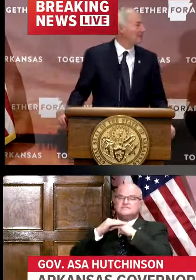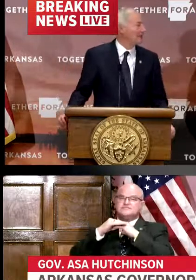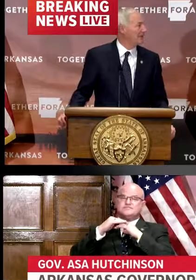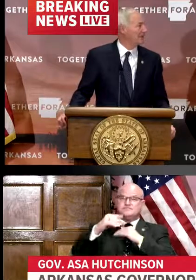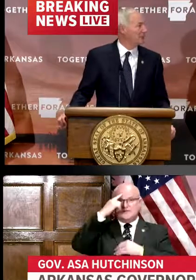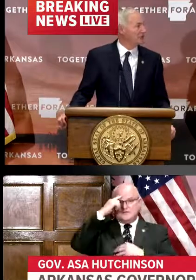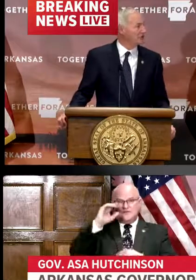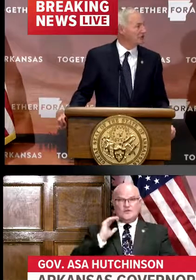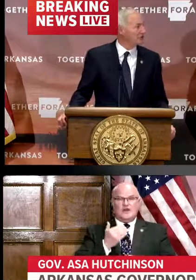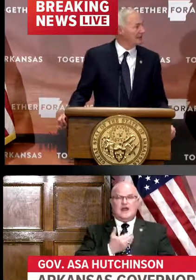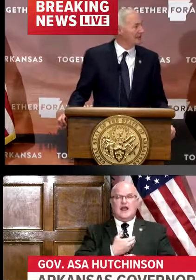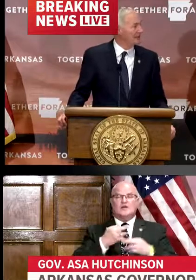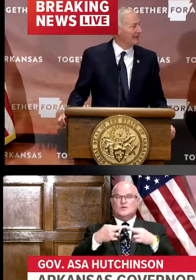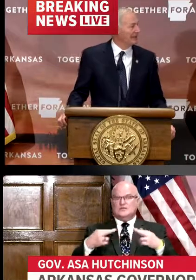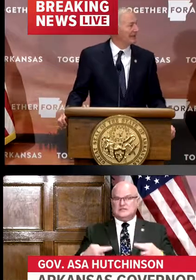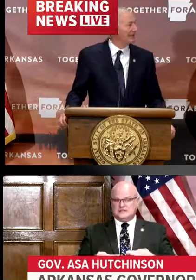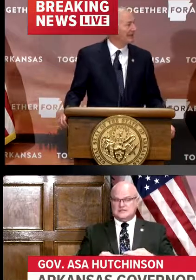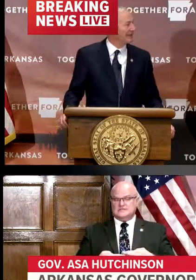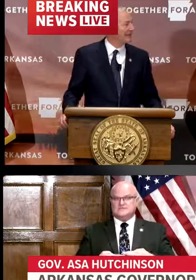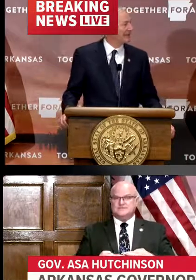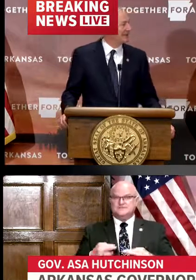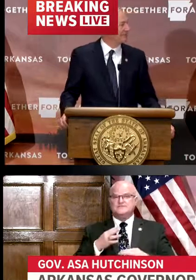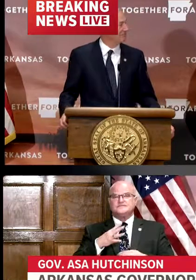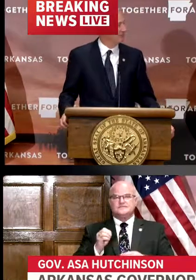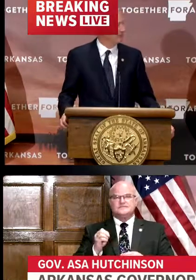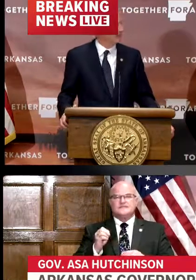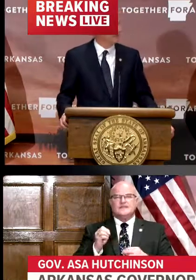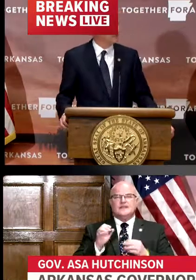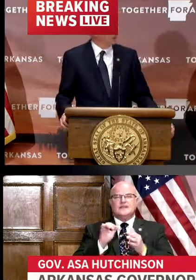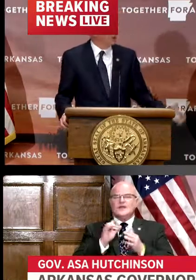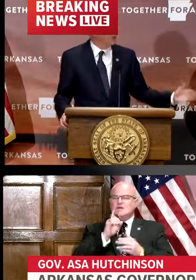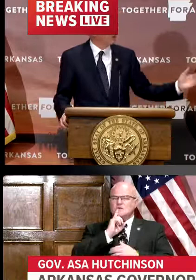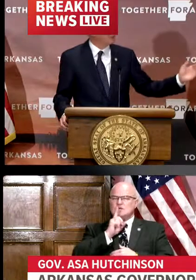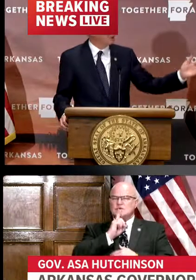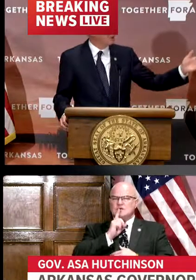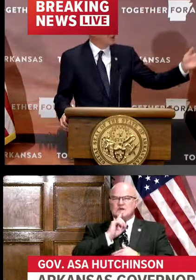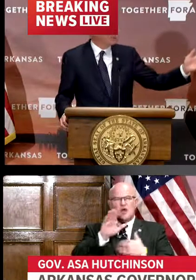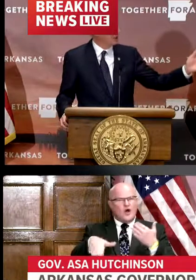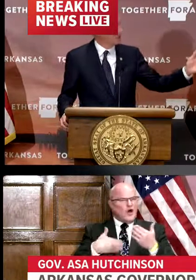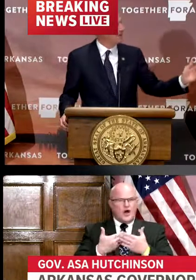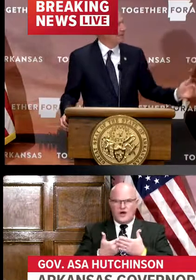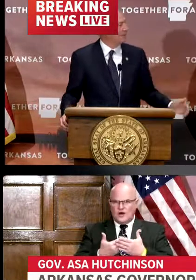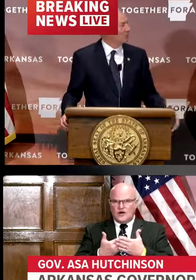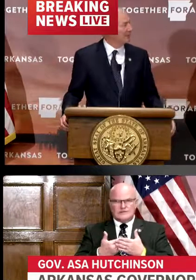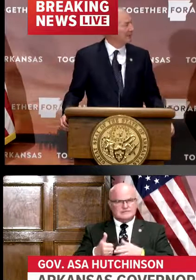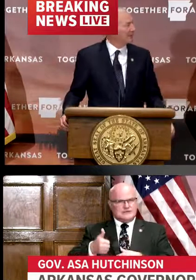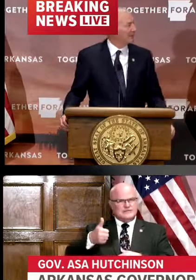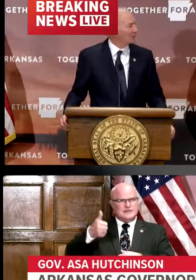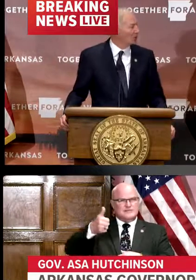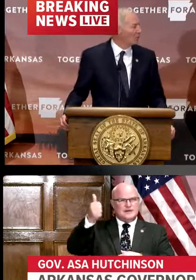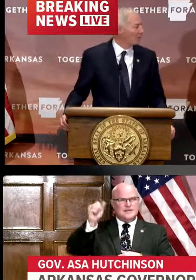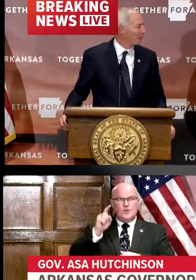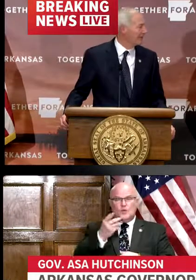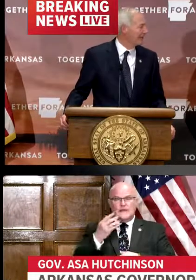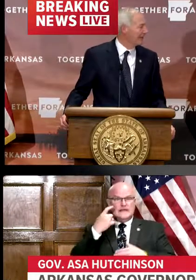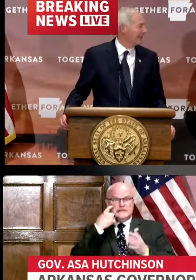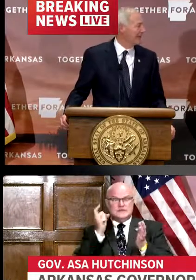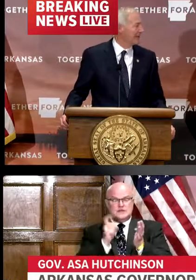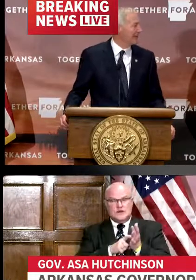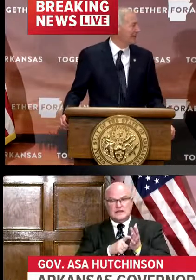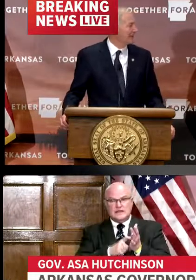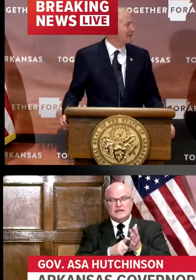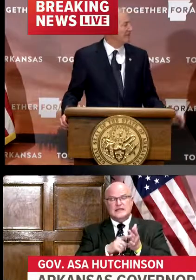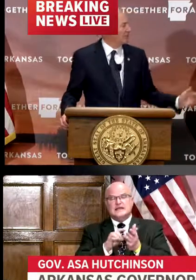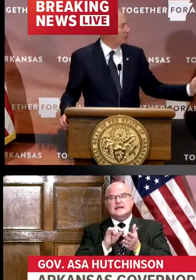our regions, and really all of them are up. One thing that is noteworthy